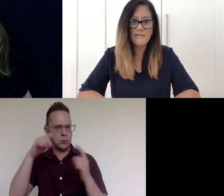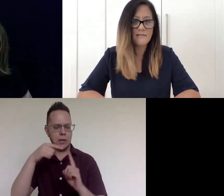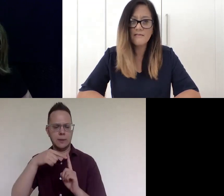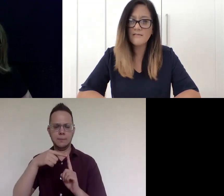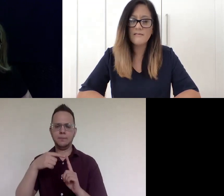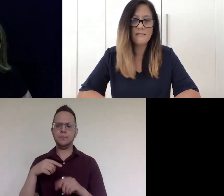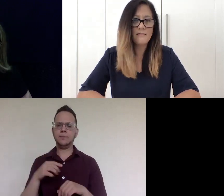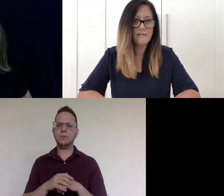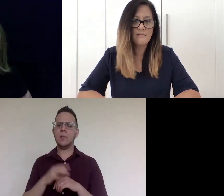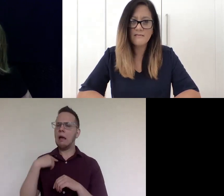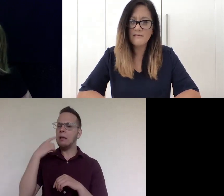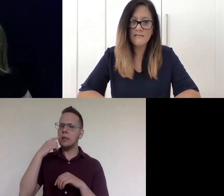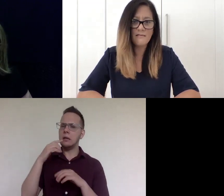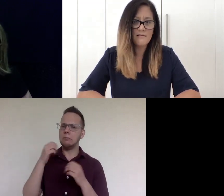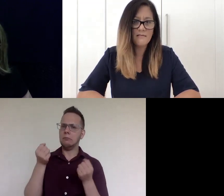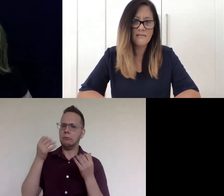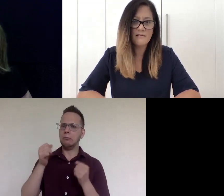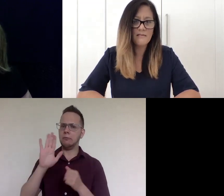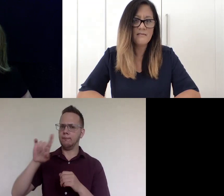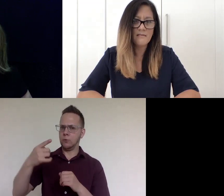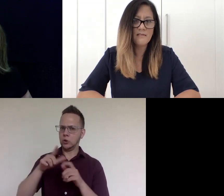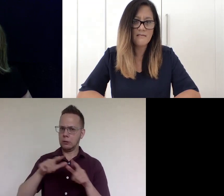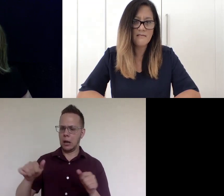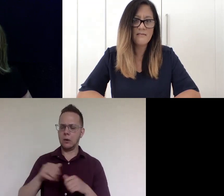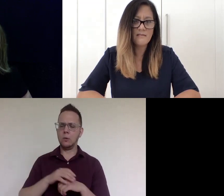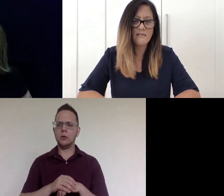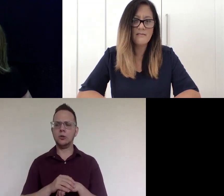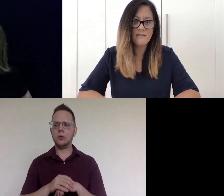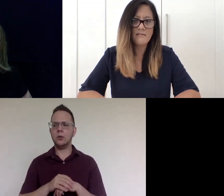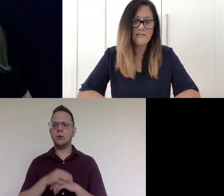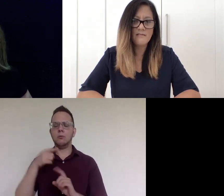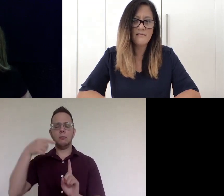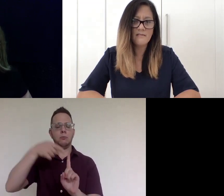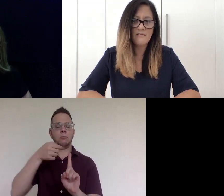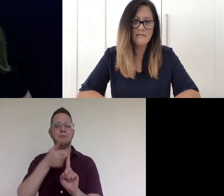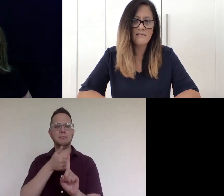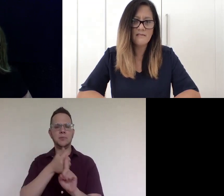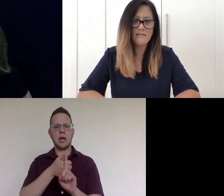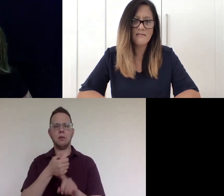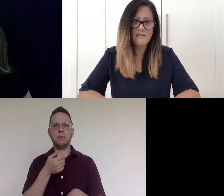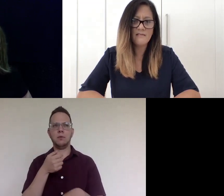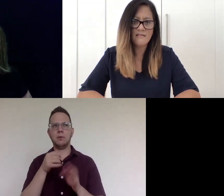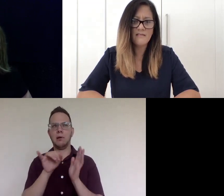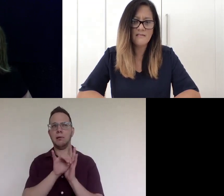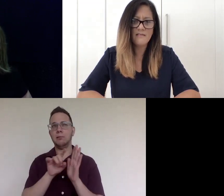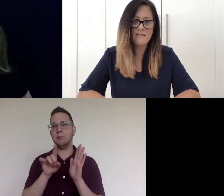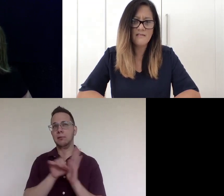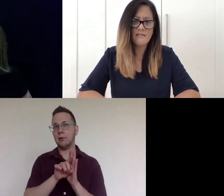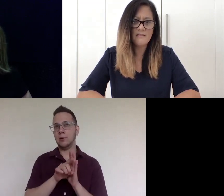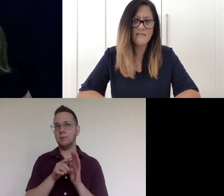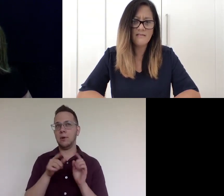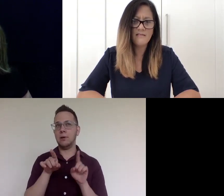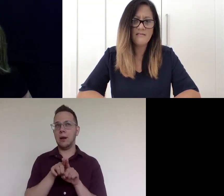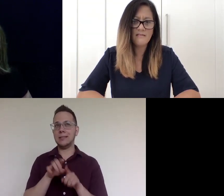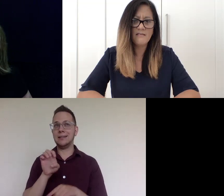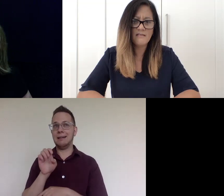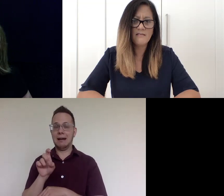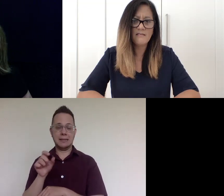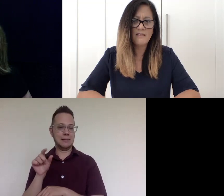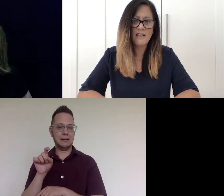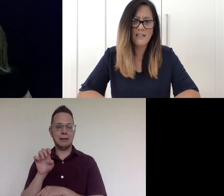person himself was not educated about his own health care. ASL was his first language and his